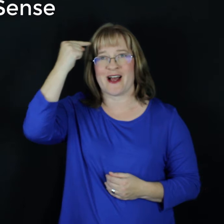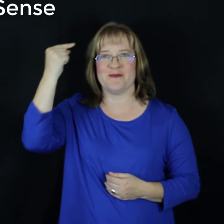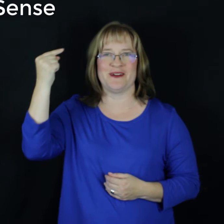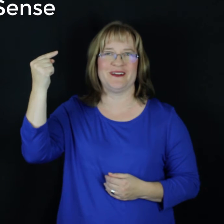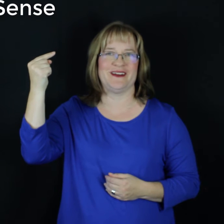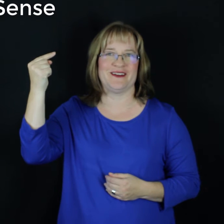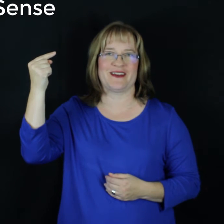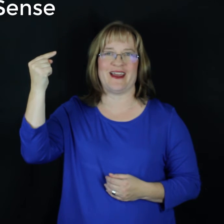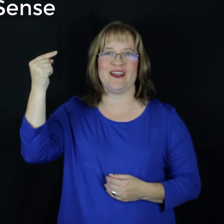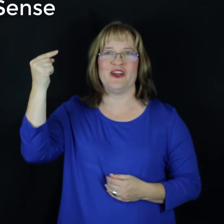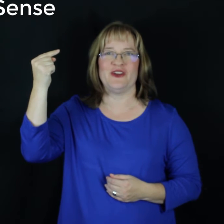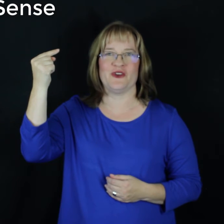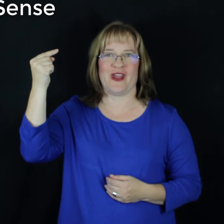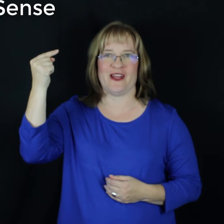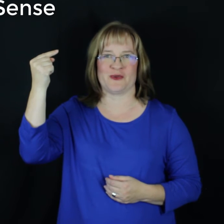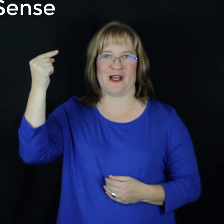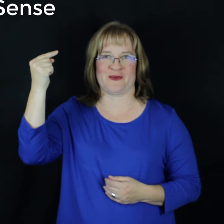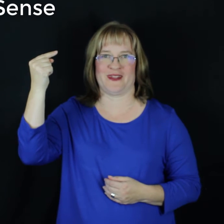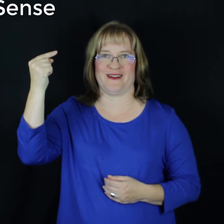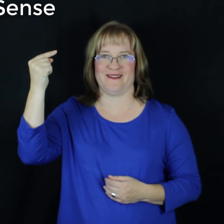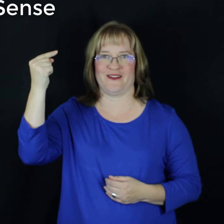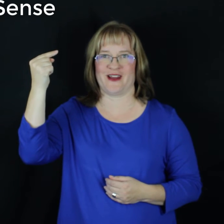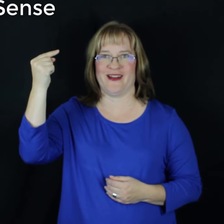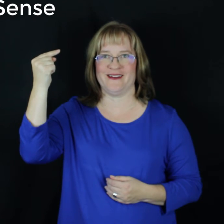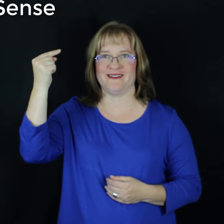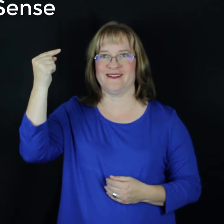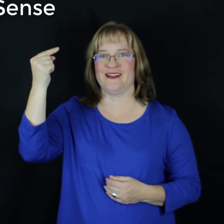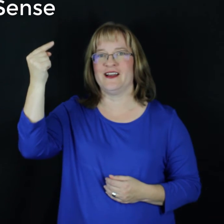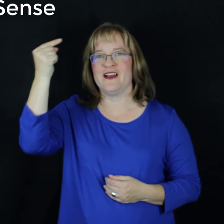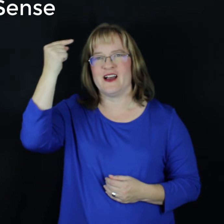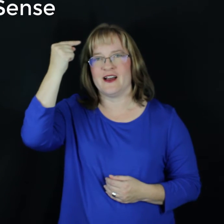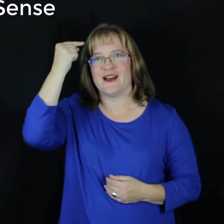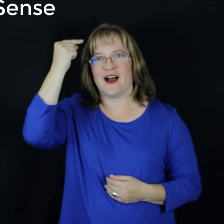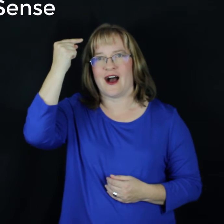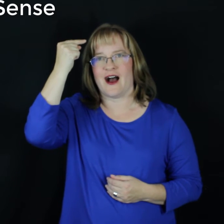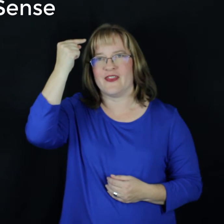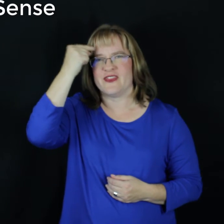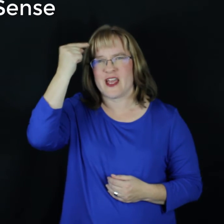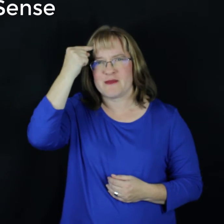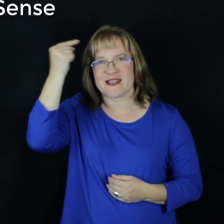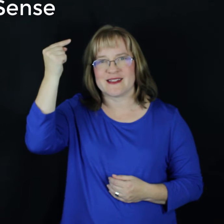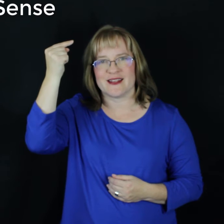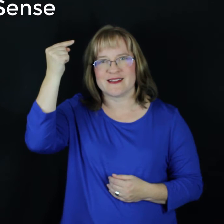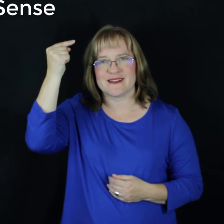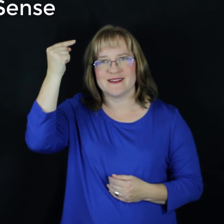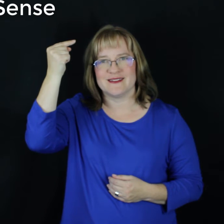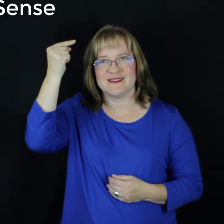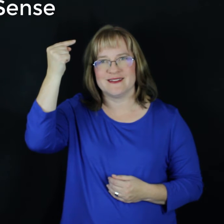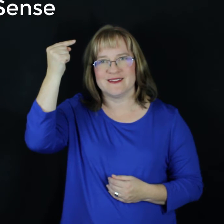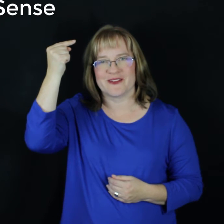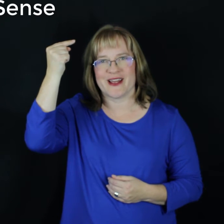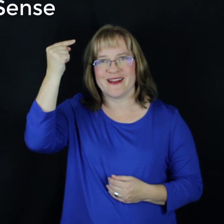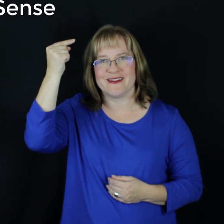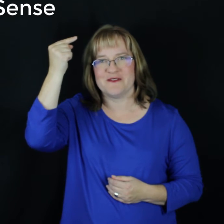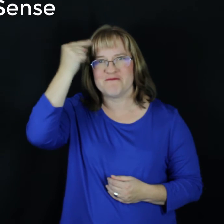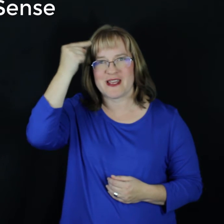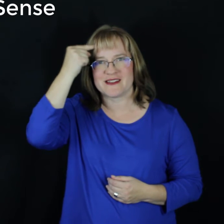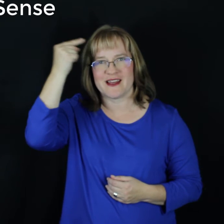jab, okay, your head twice with it, okay? That makes sense, okay? Makes